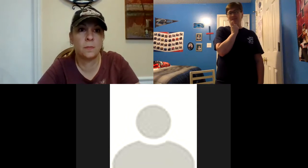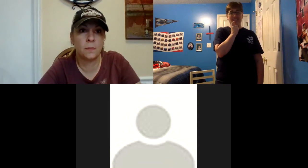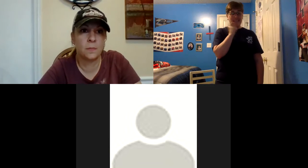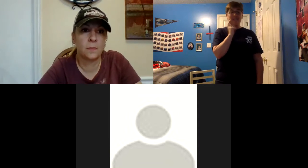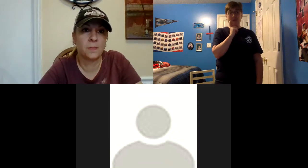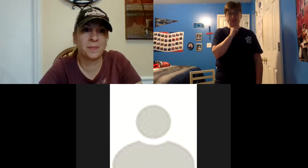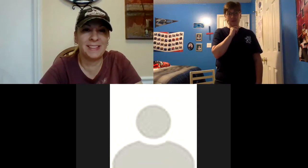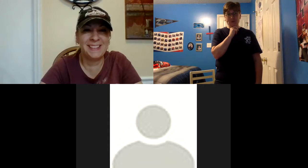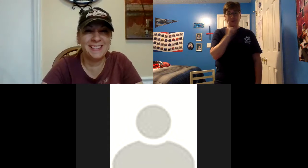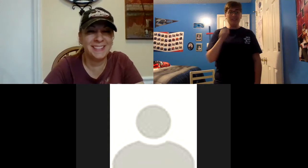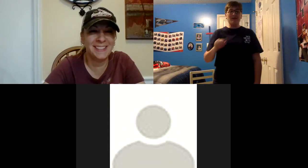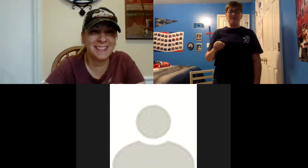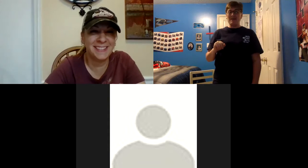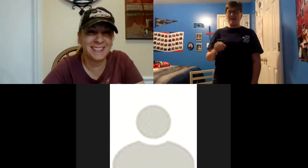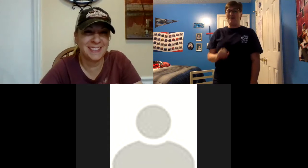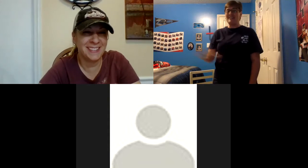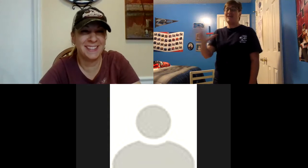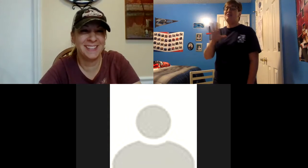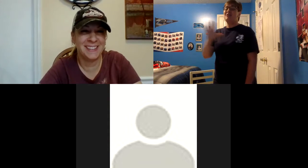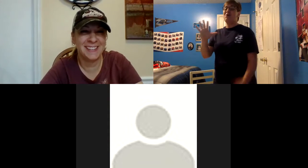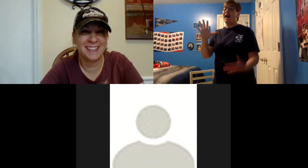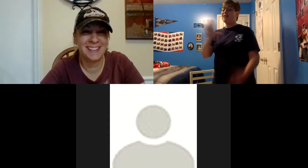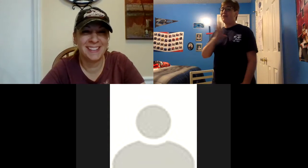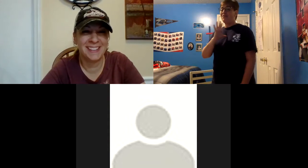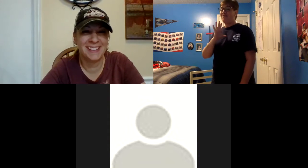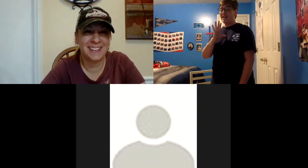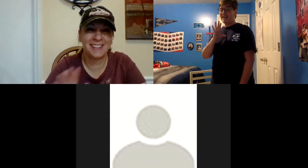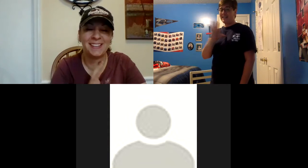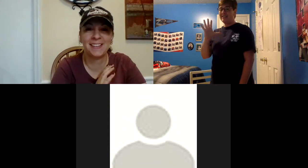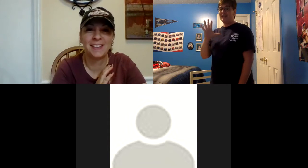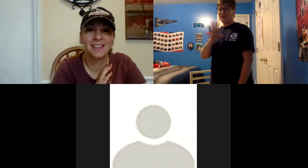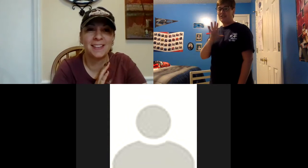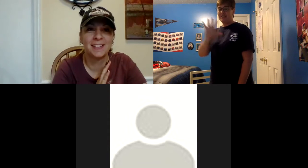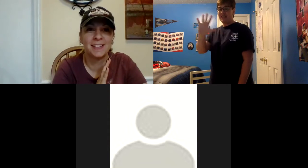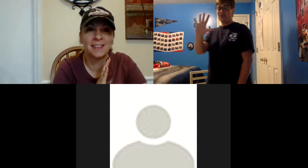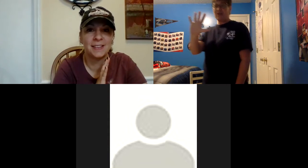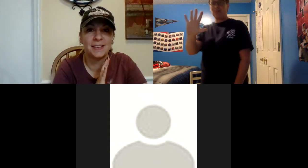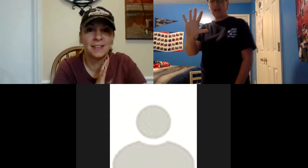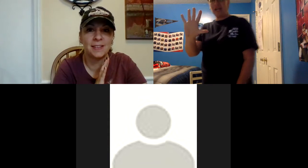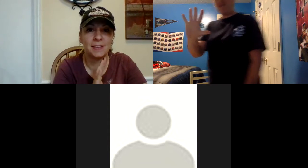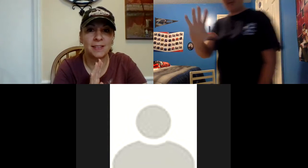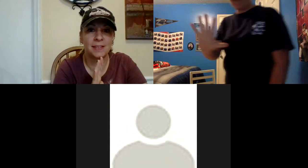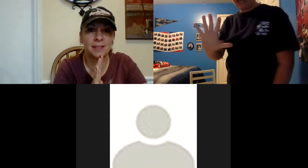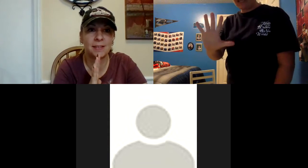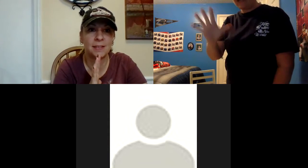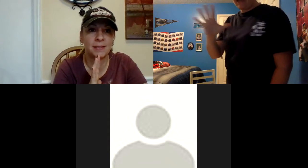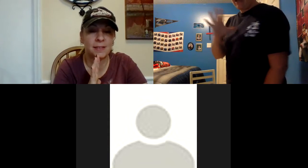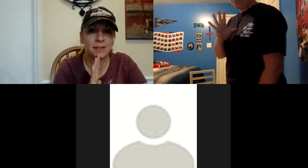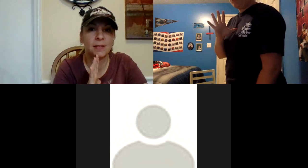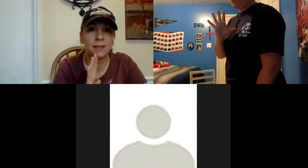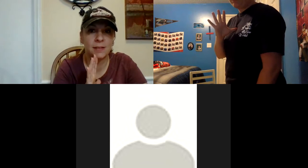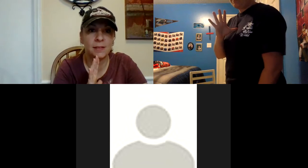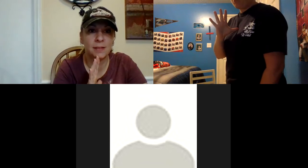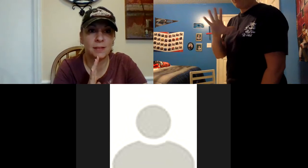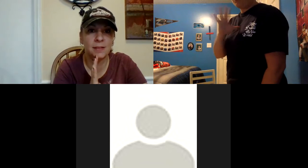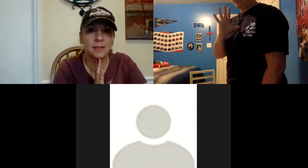use fancy. I guess old school would. But anyways, so I learned fine just to take your number 5 hand and